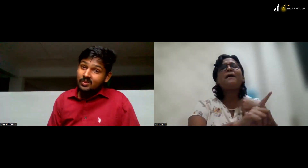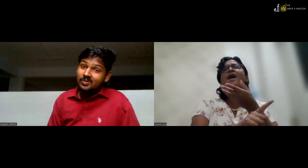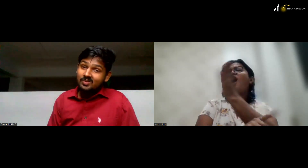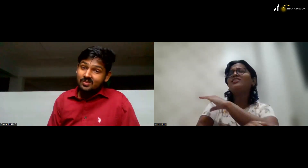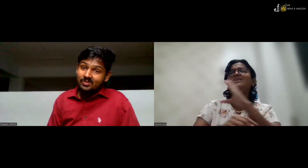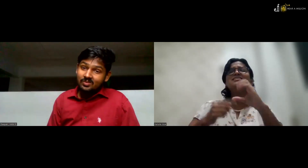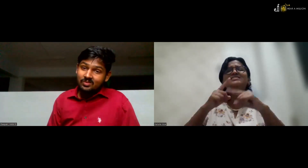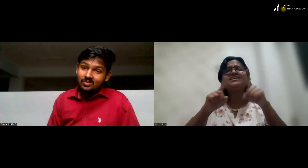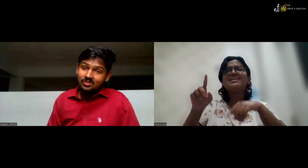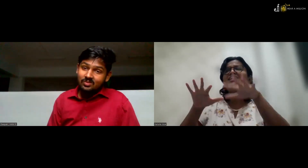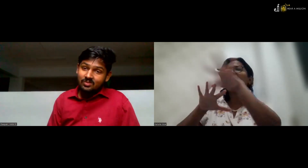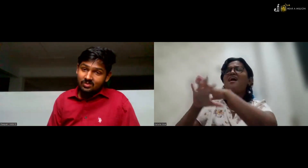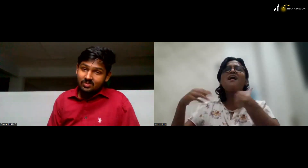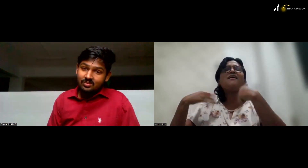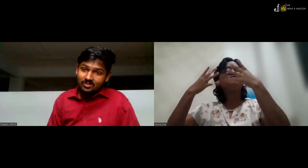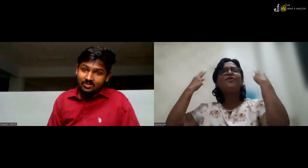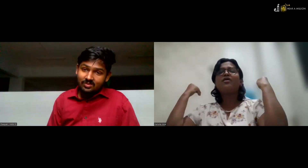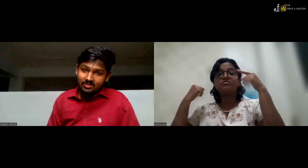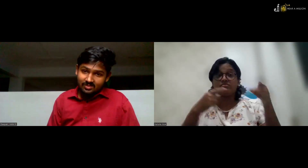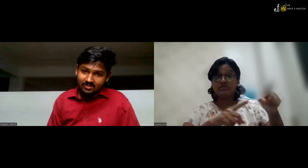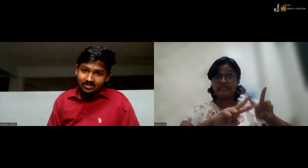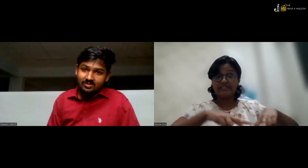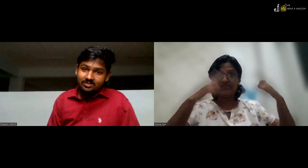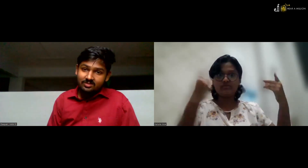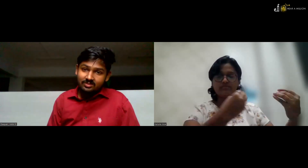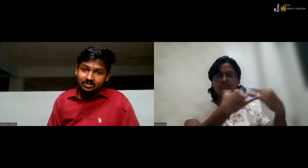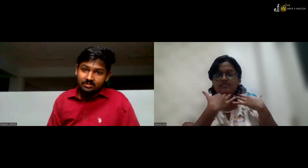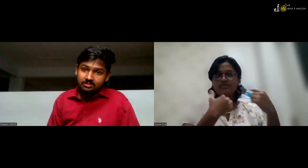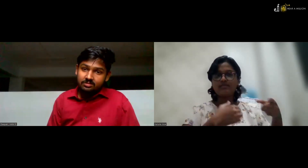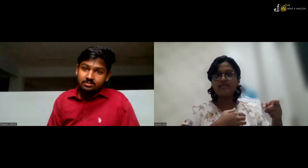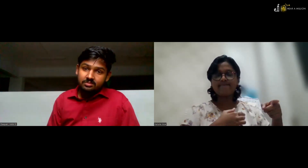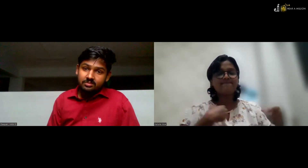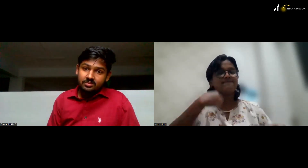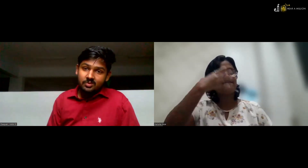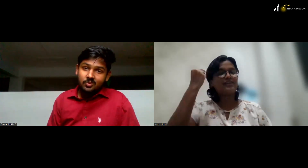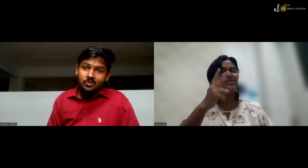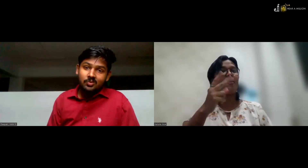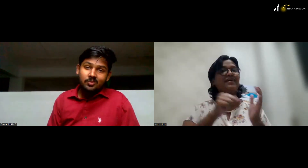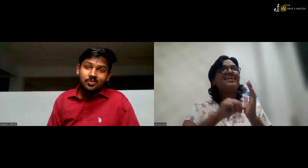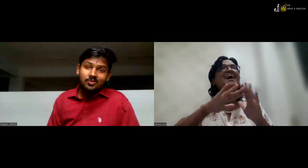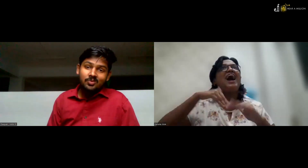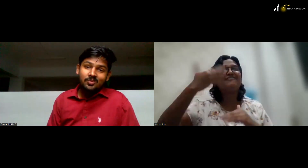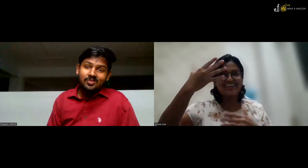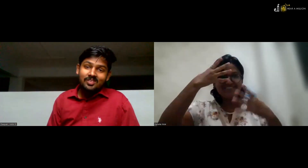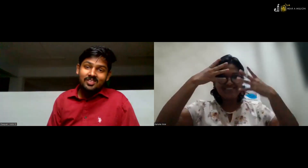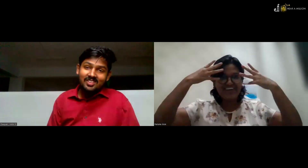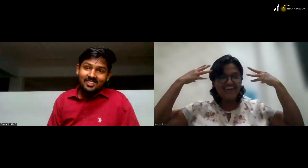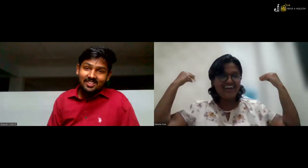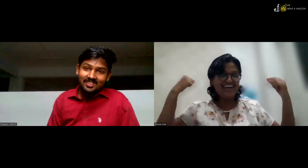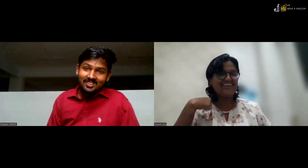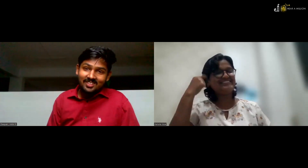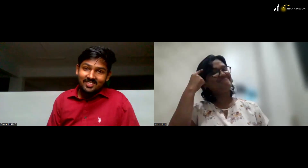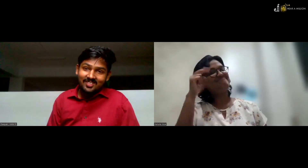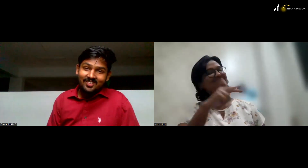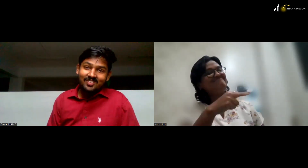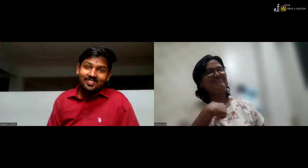forget ever those vibes. Like in the city where I traveled earlier, that was kind different feeling,